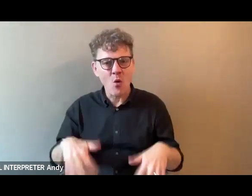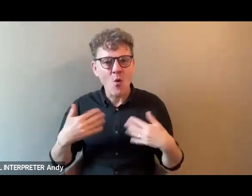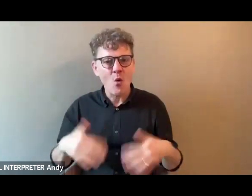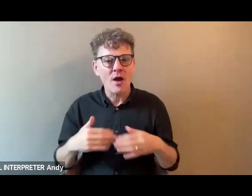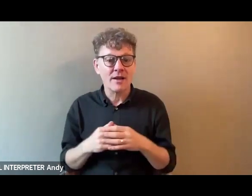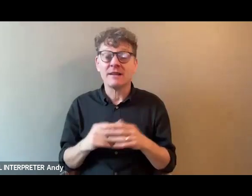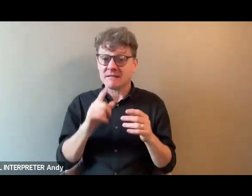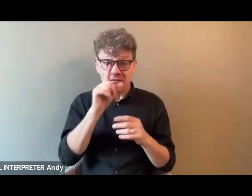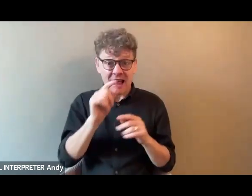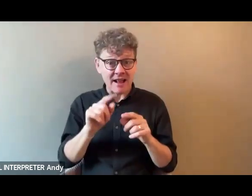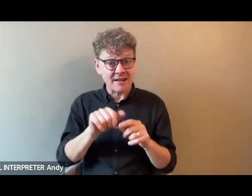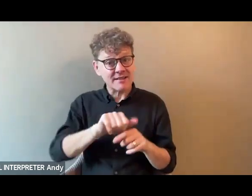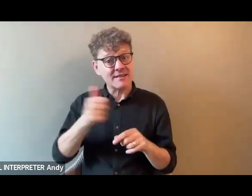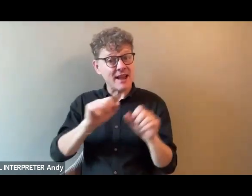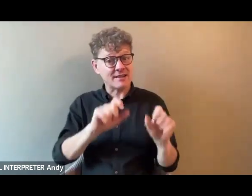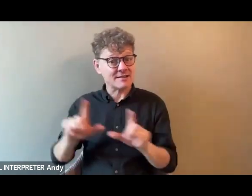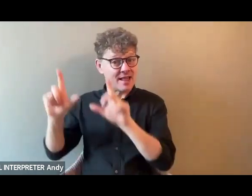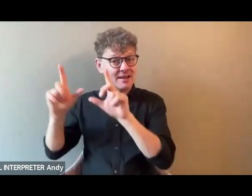Could I have the next slide, please?